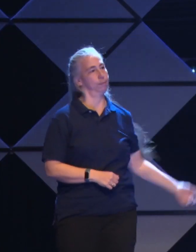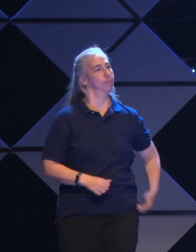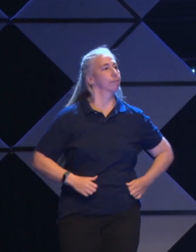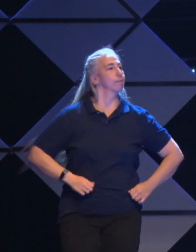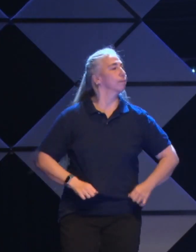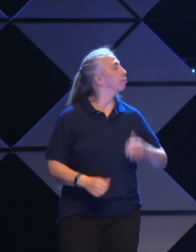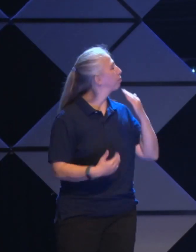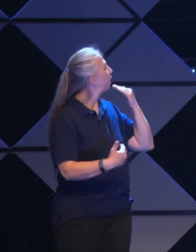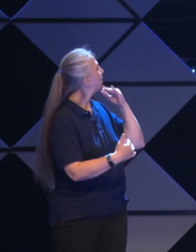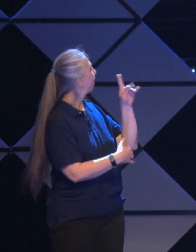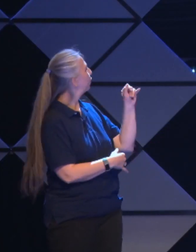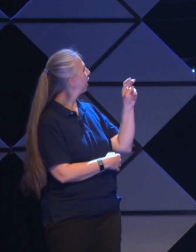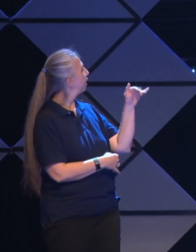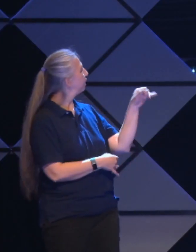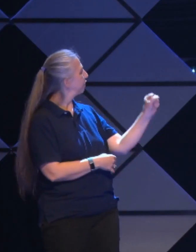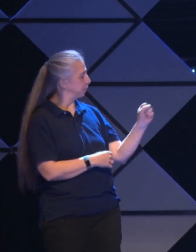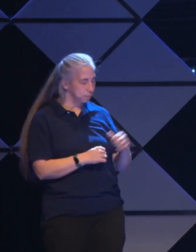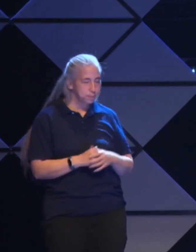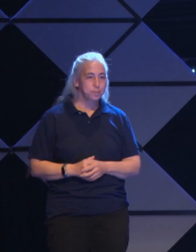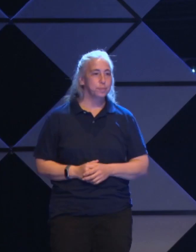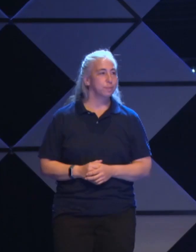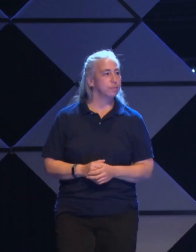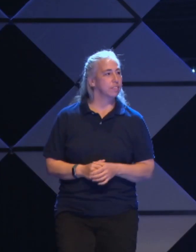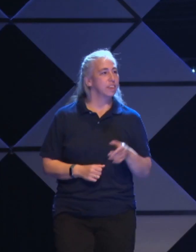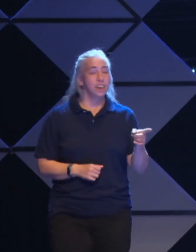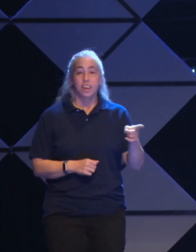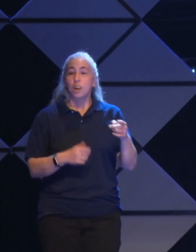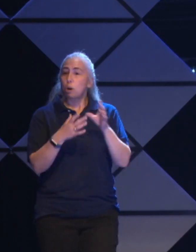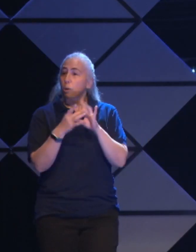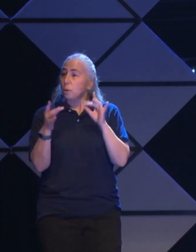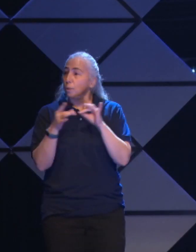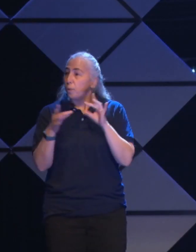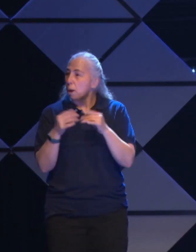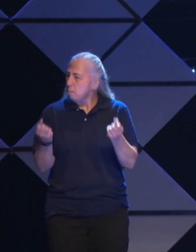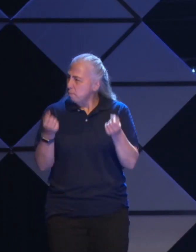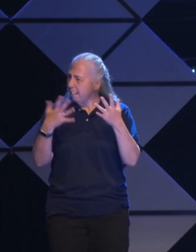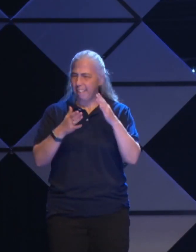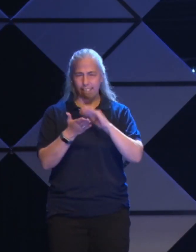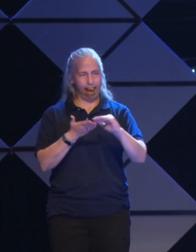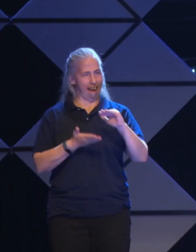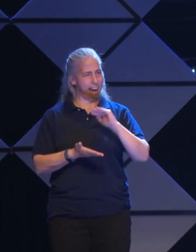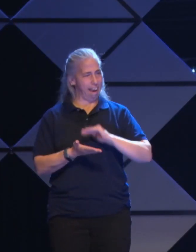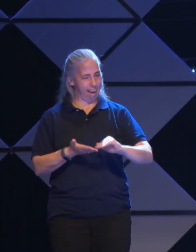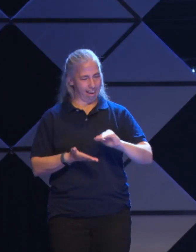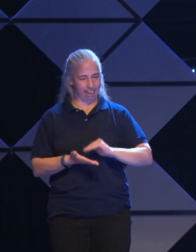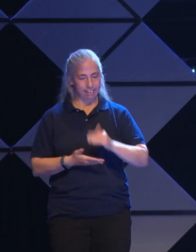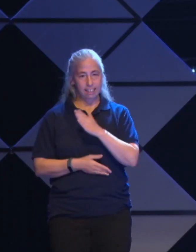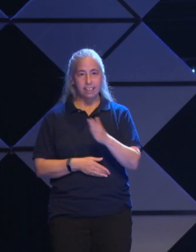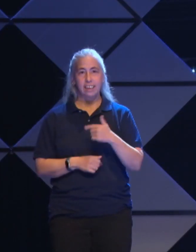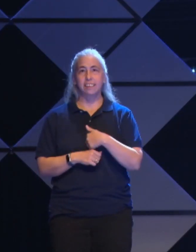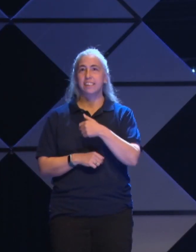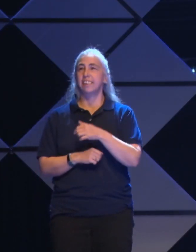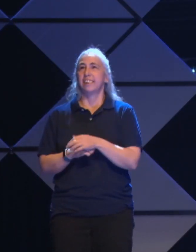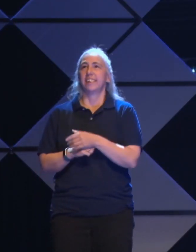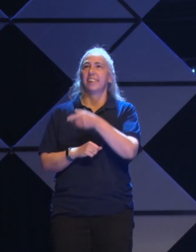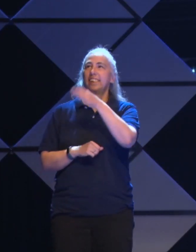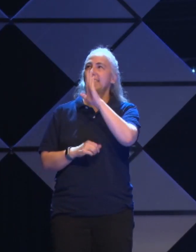Thank you, Dennis. He said so many nice words about me. God help me, I liked it.